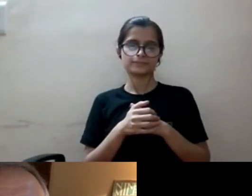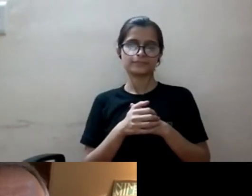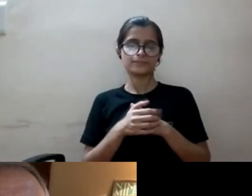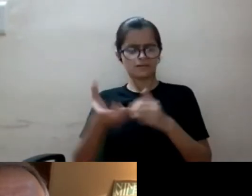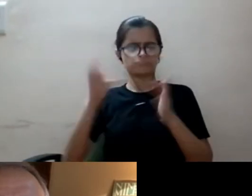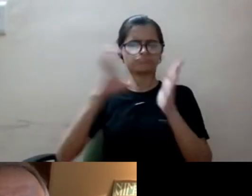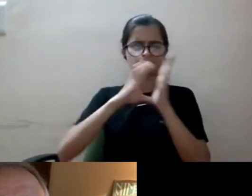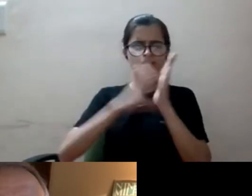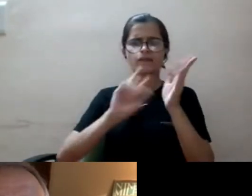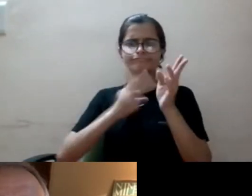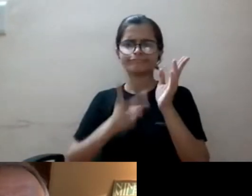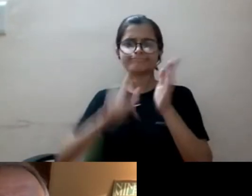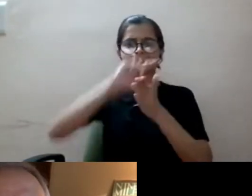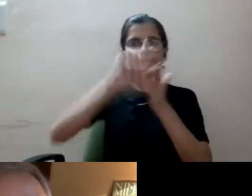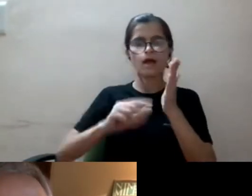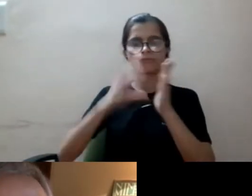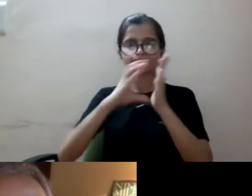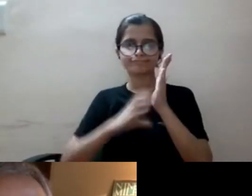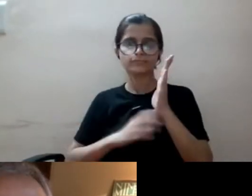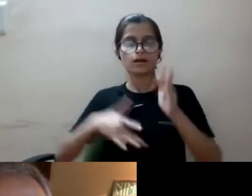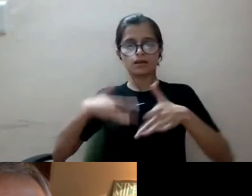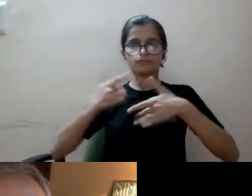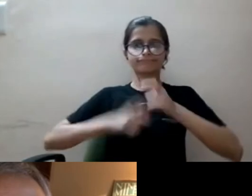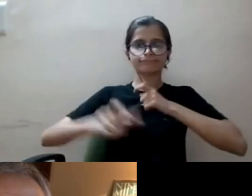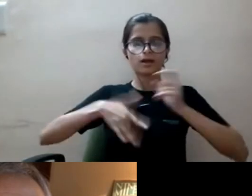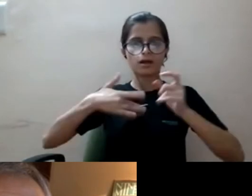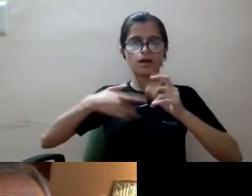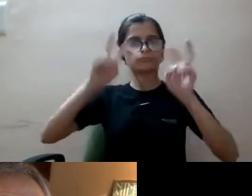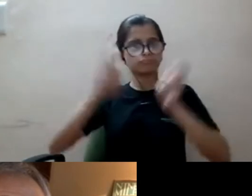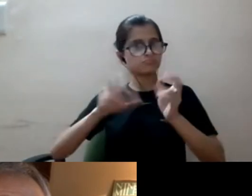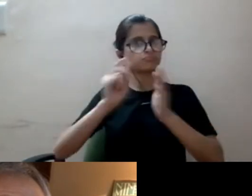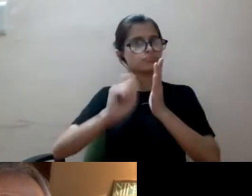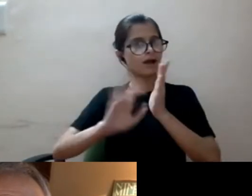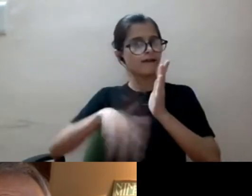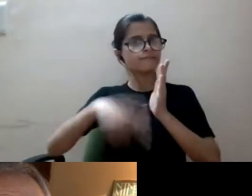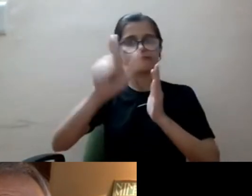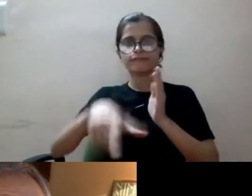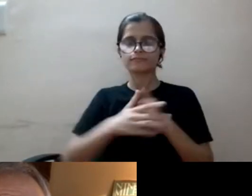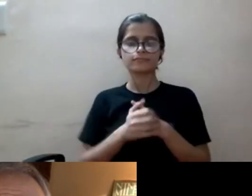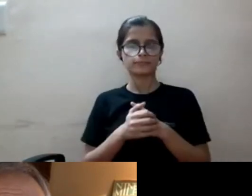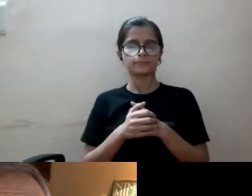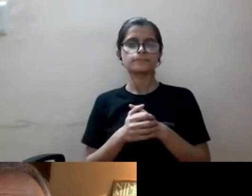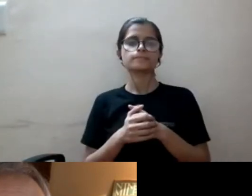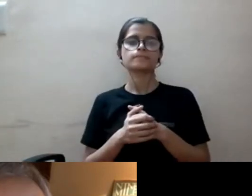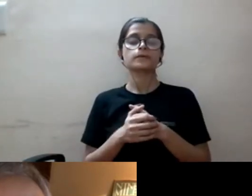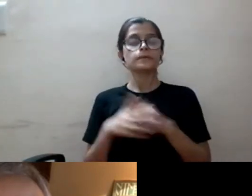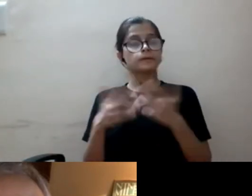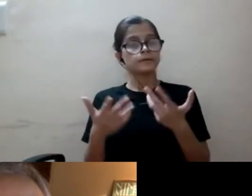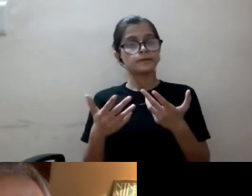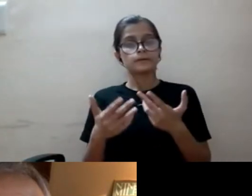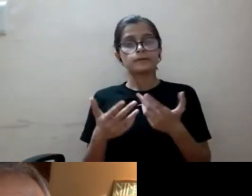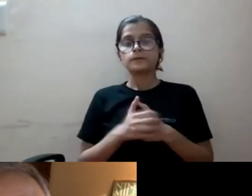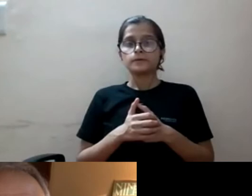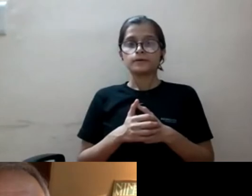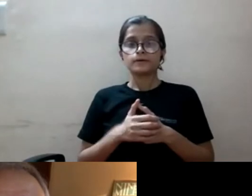essays. It's a different sensibility, I tend to think, as somebody who writes poetry myself. So it's